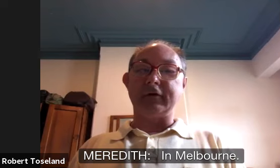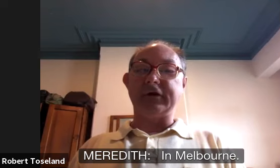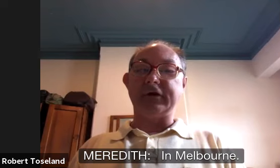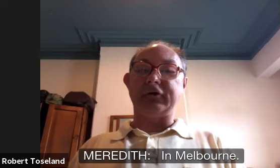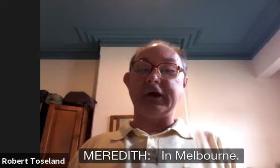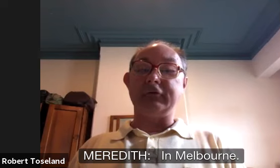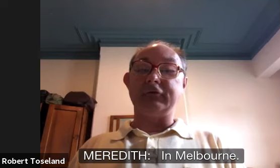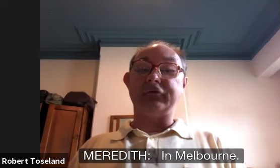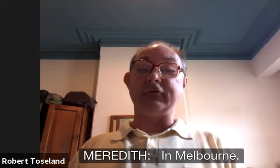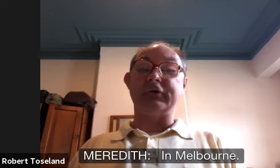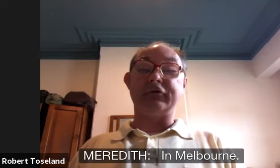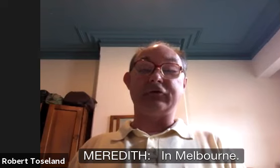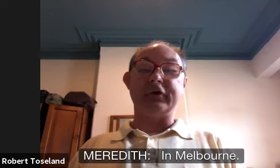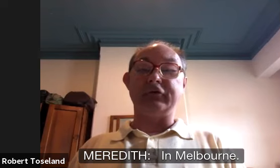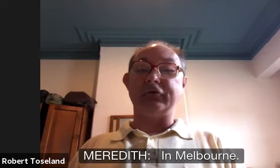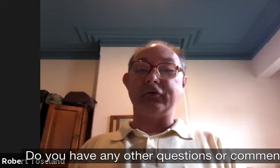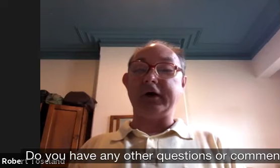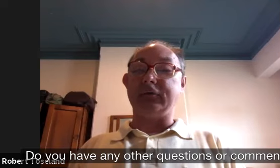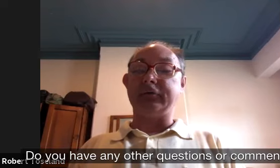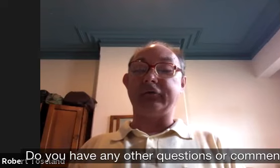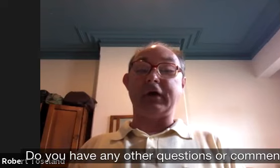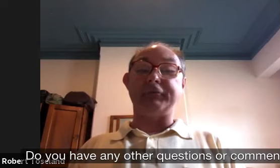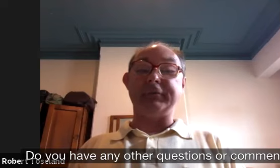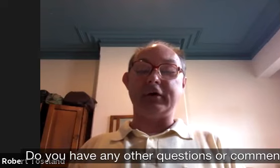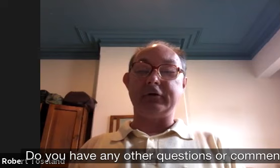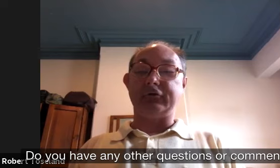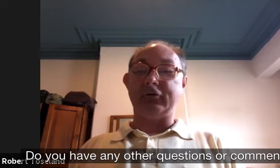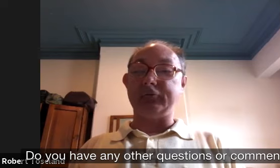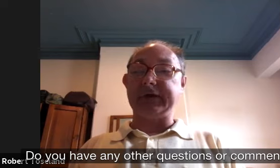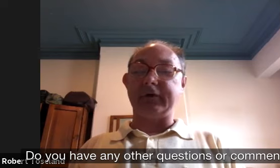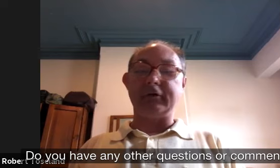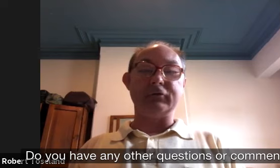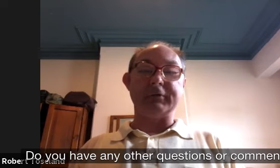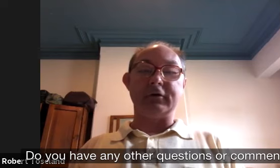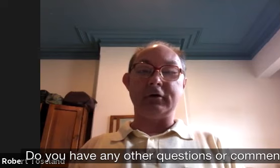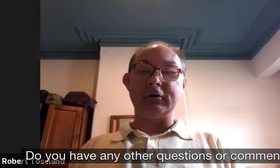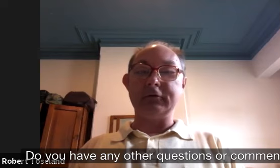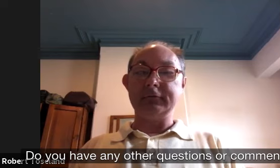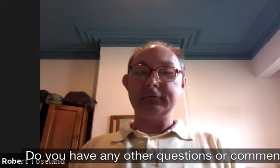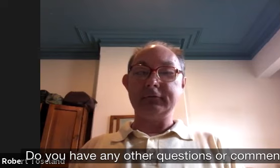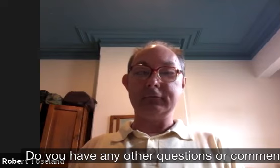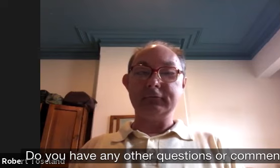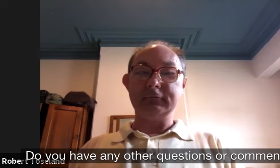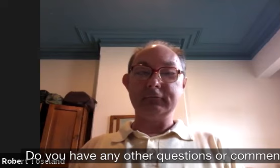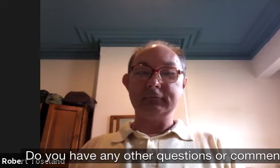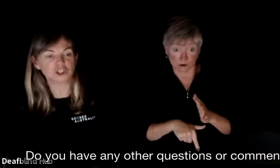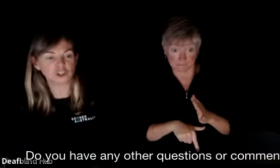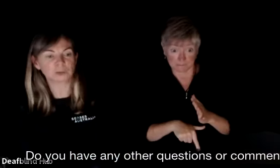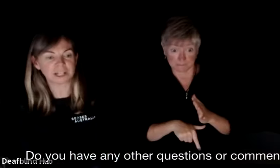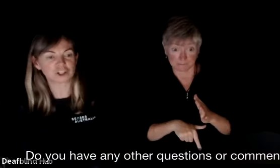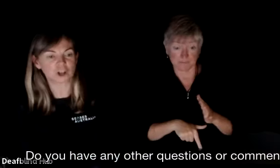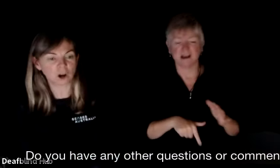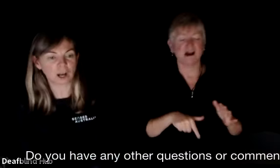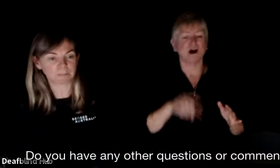They're not registered in. Does that registration stay, or does it have to be done each time we get a webinar? It will be